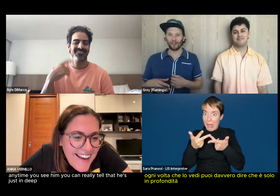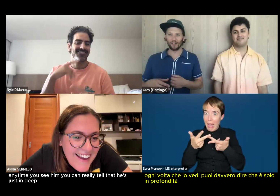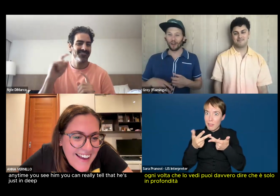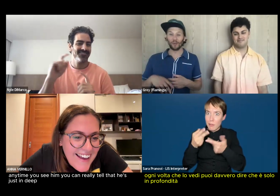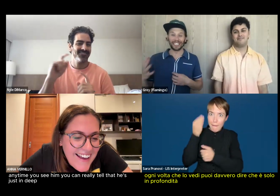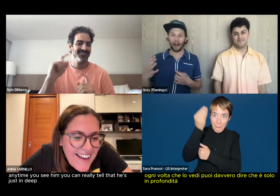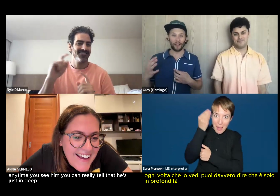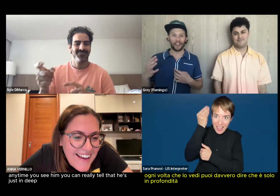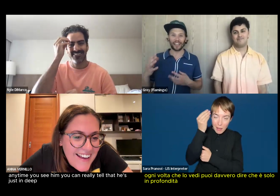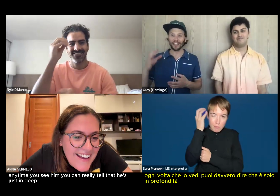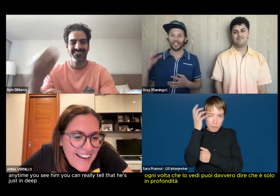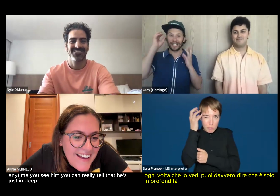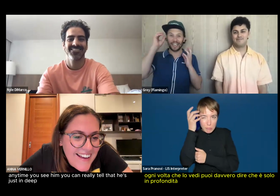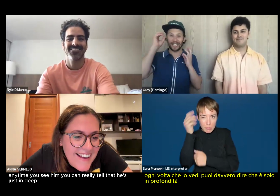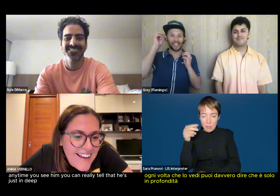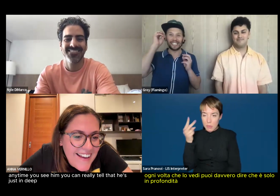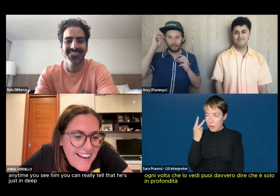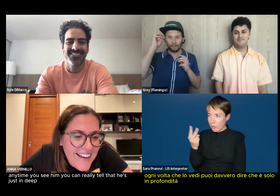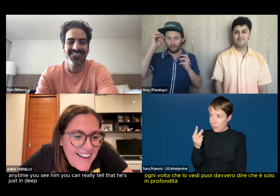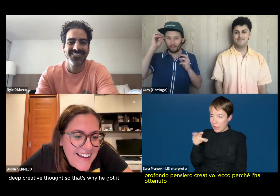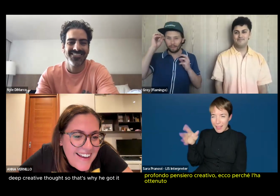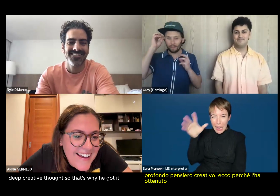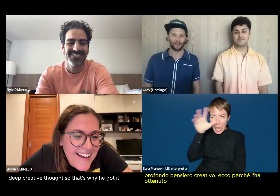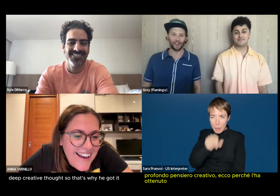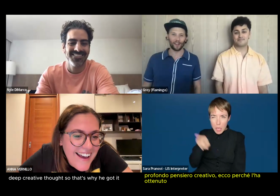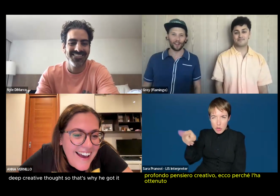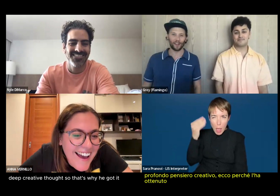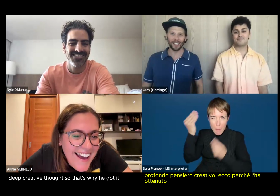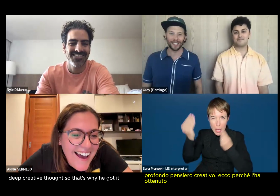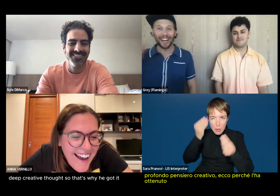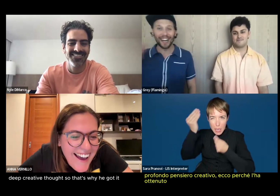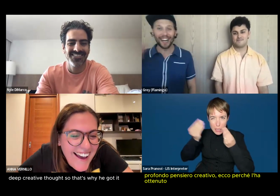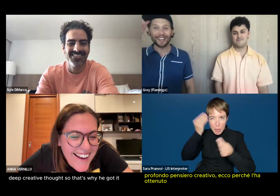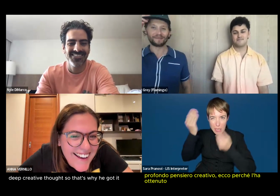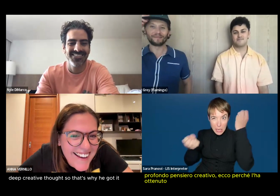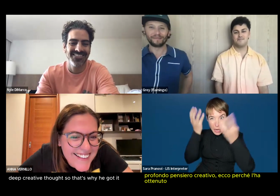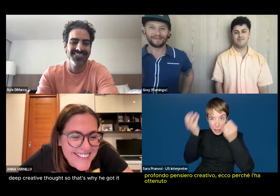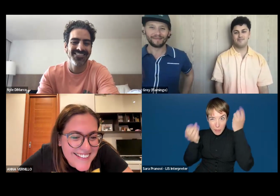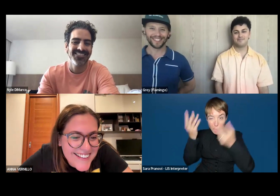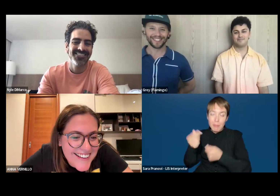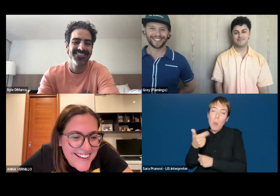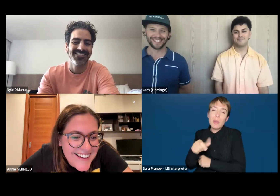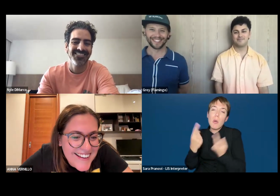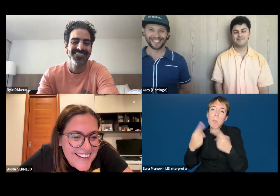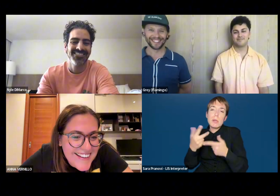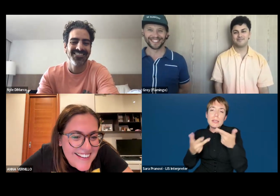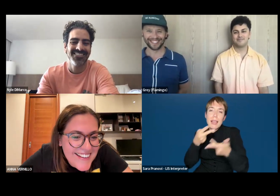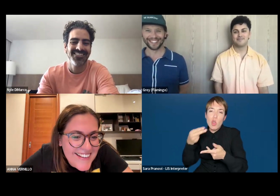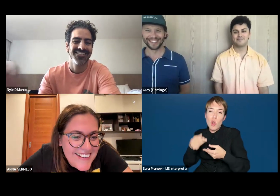you see him, you can really tell that he's just in deep, deep creative thought. So that's why he got it.